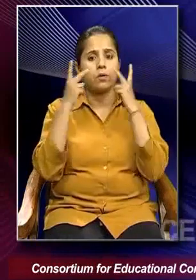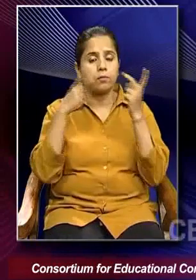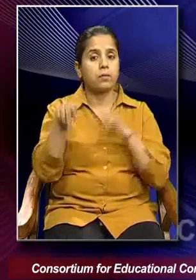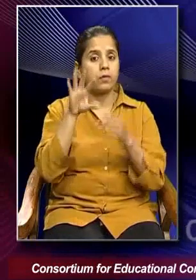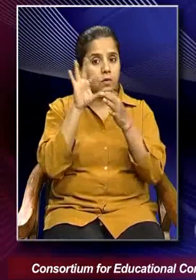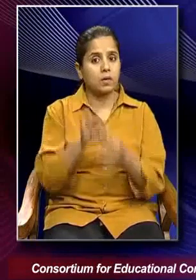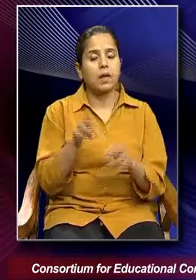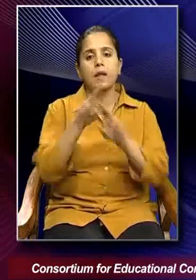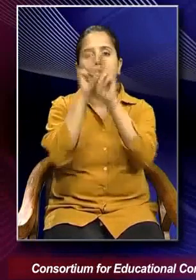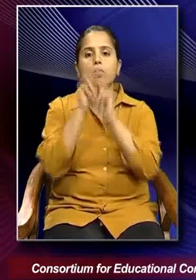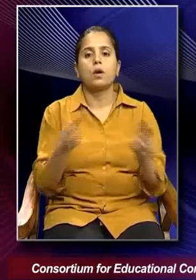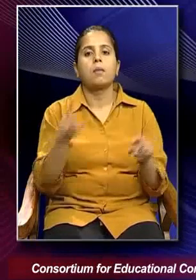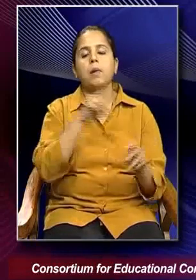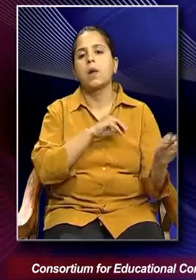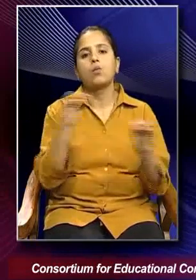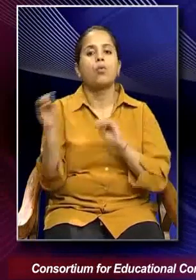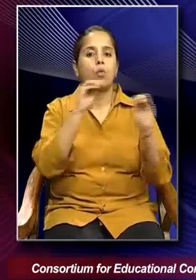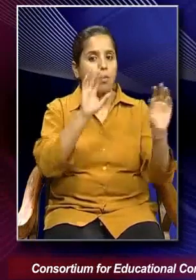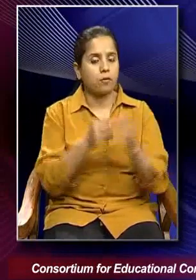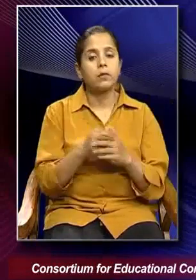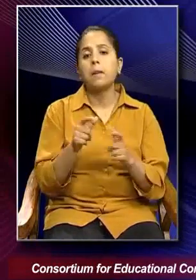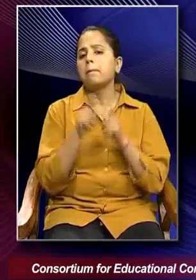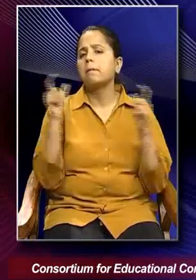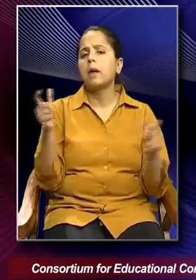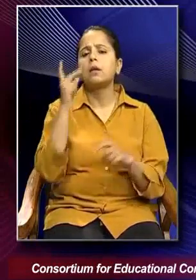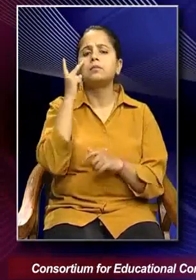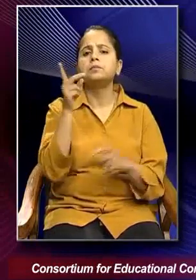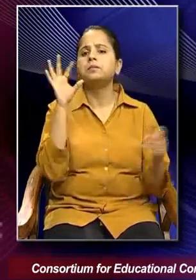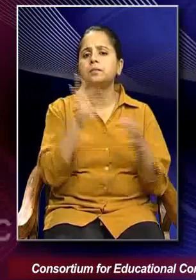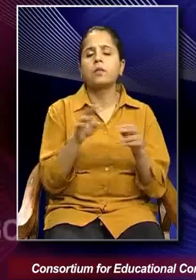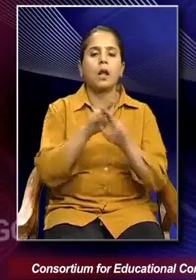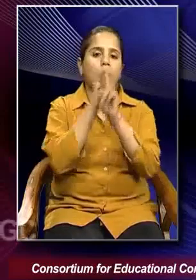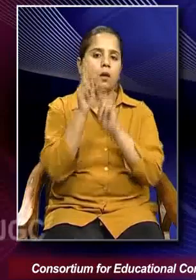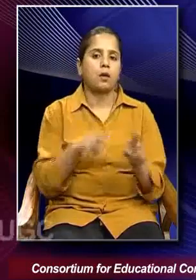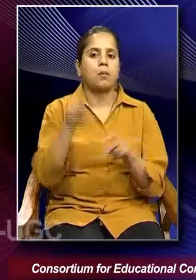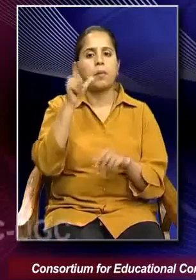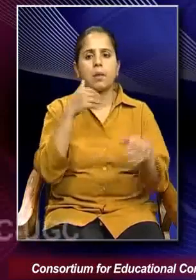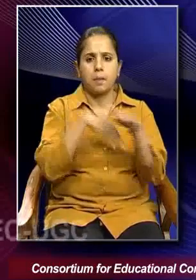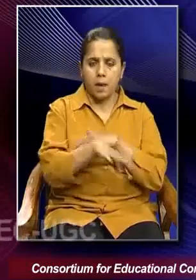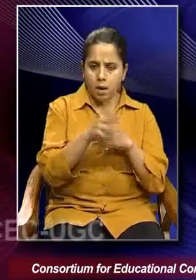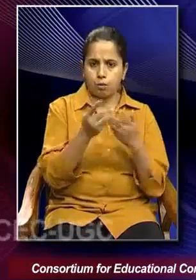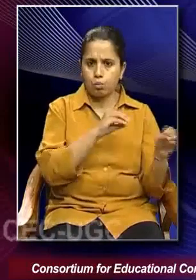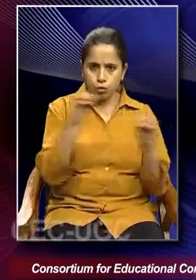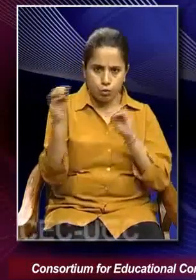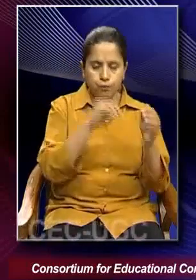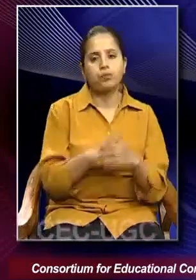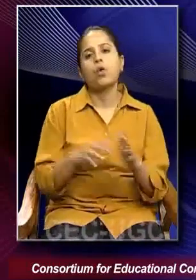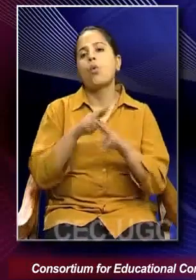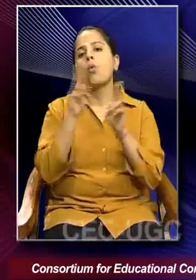to the international migration. So largely it is related to international in-migration or